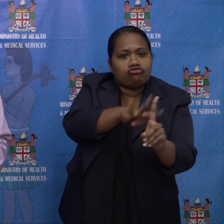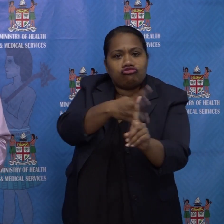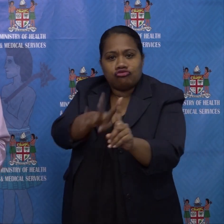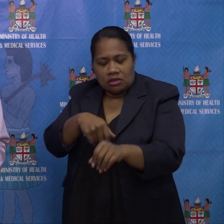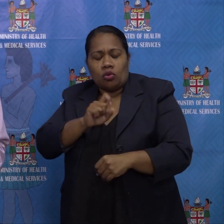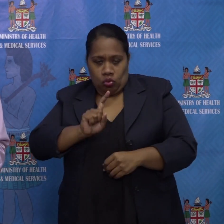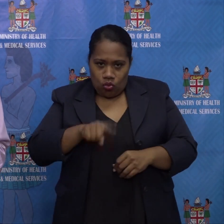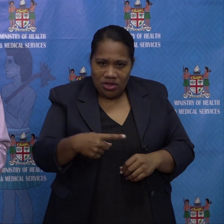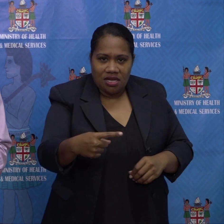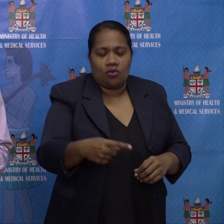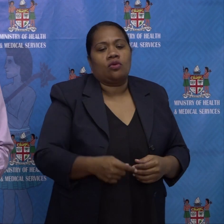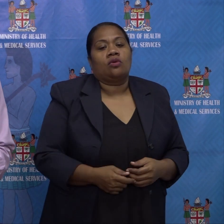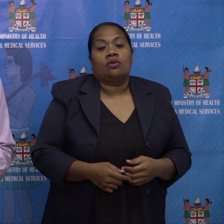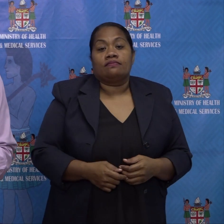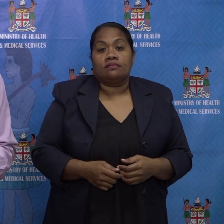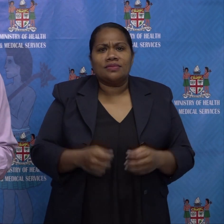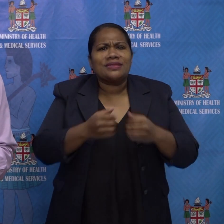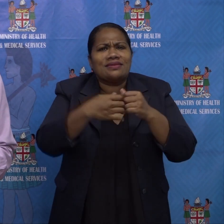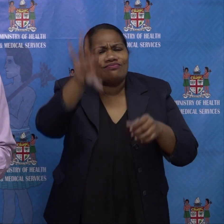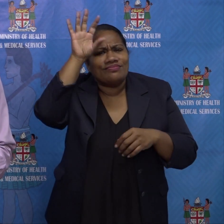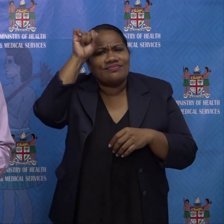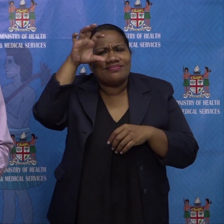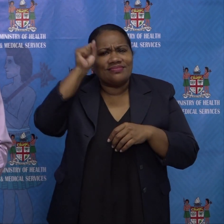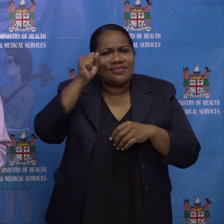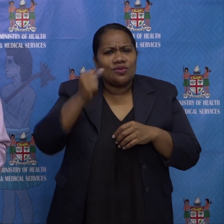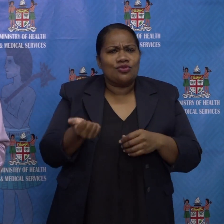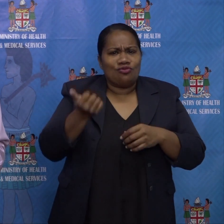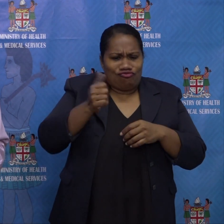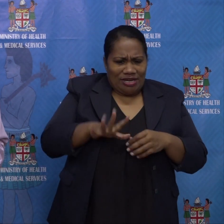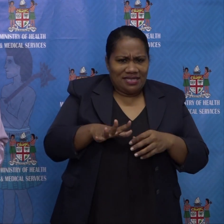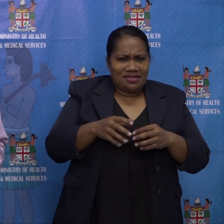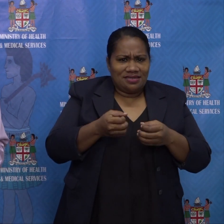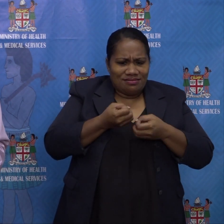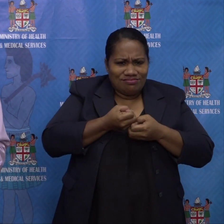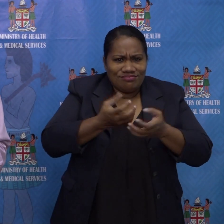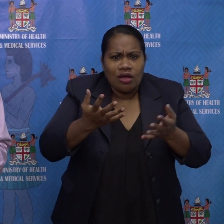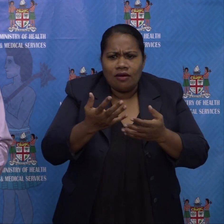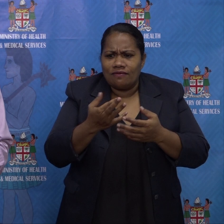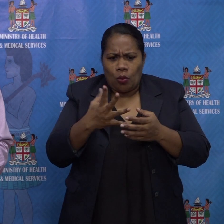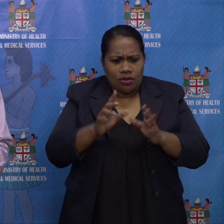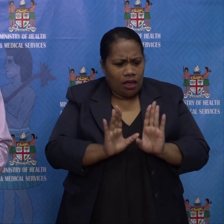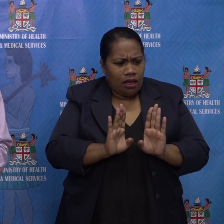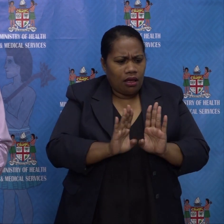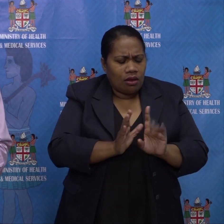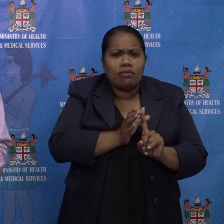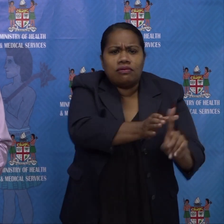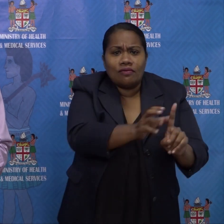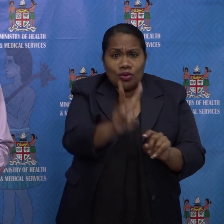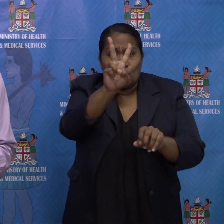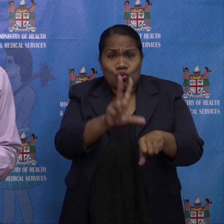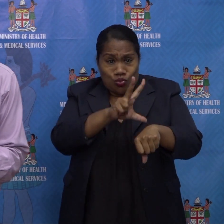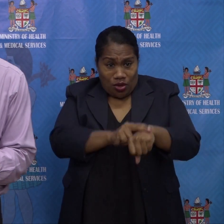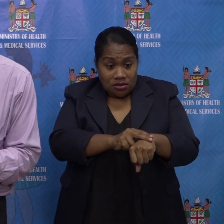Remember, our staffing capacity was already stretched due to the quarantine of close contacts of our 2 doctors. Those who are working